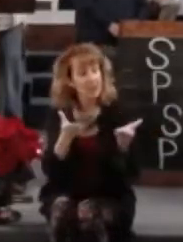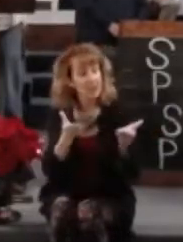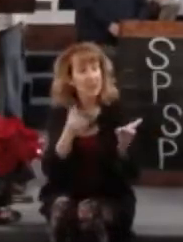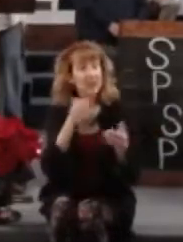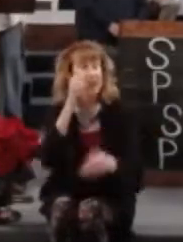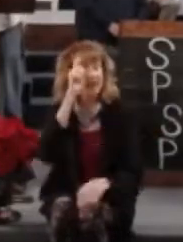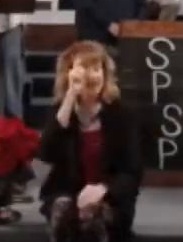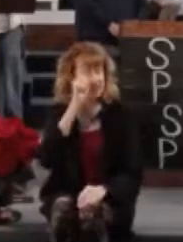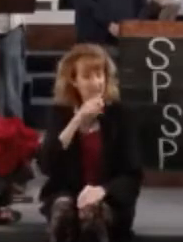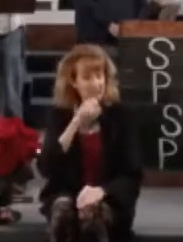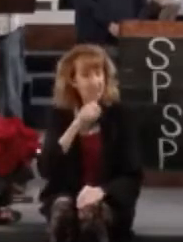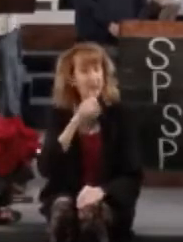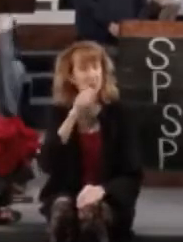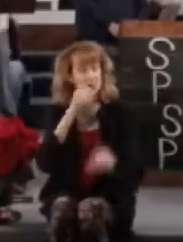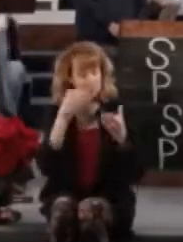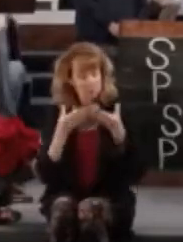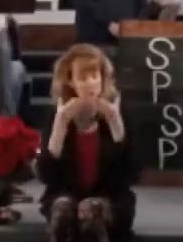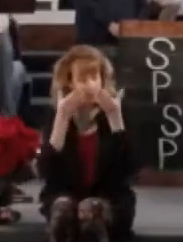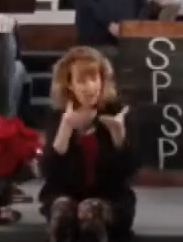need, and so I'm going to provide it.